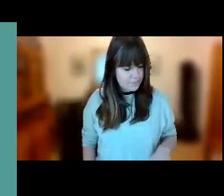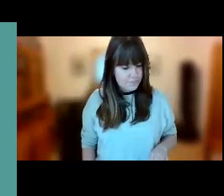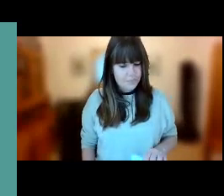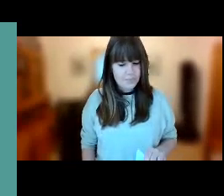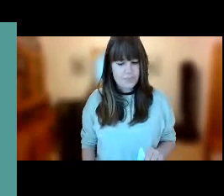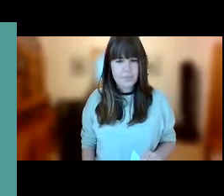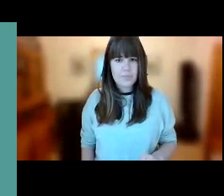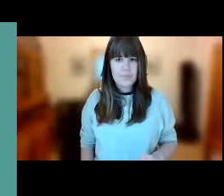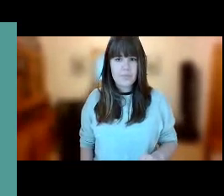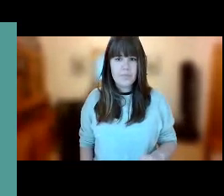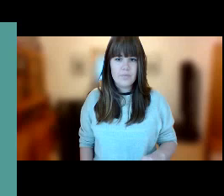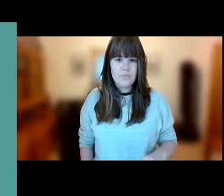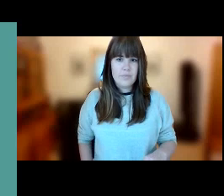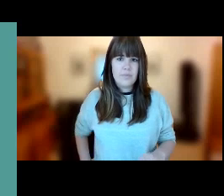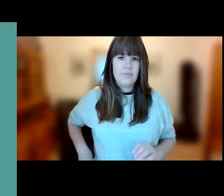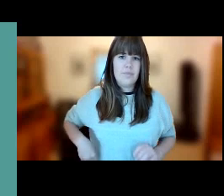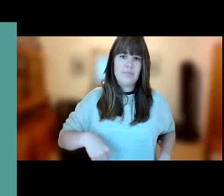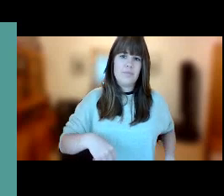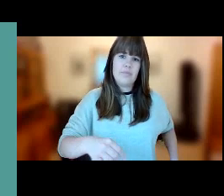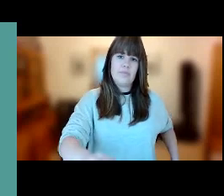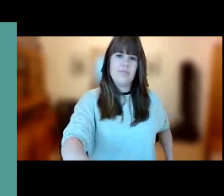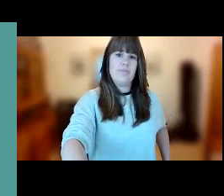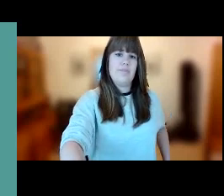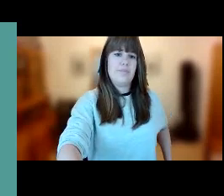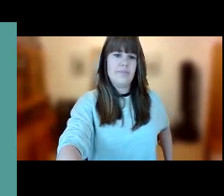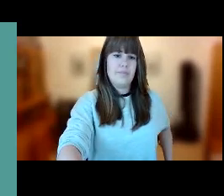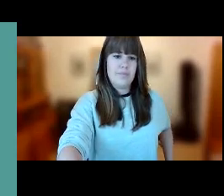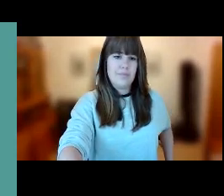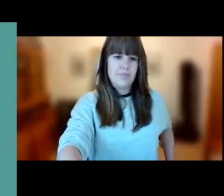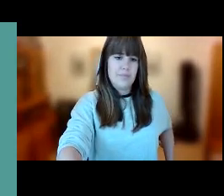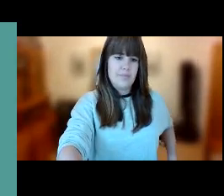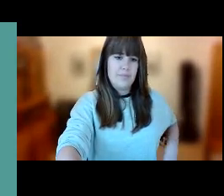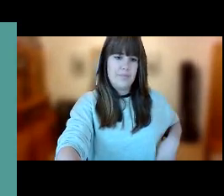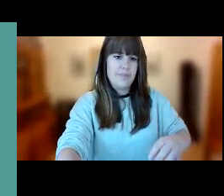that I can. So maybe I will.